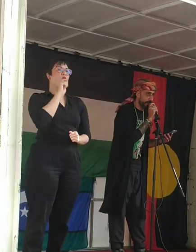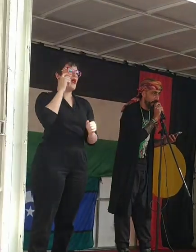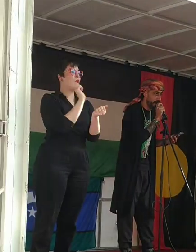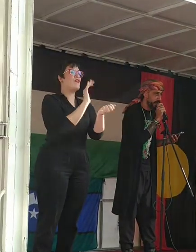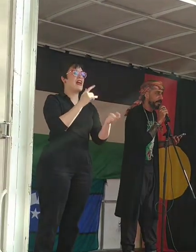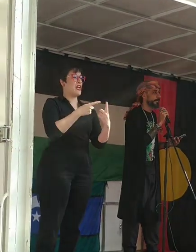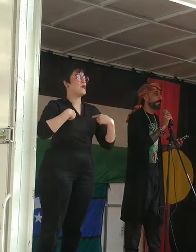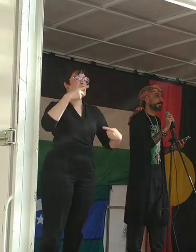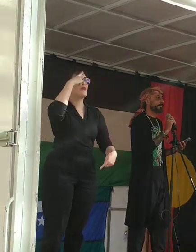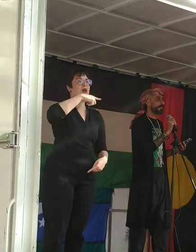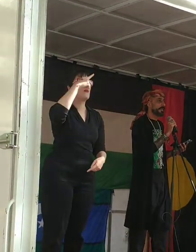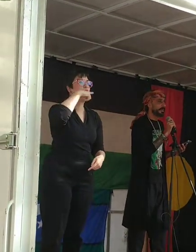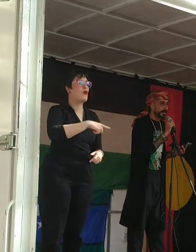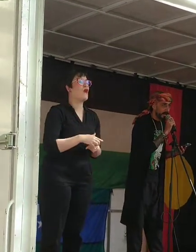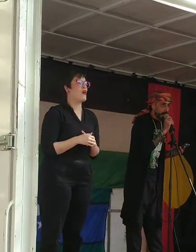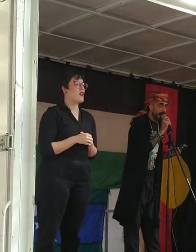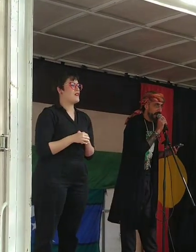Palestine will be free.